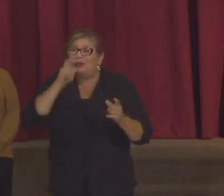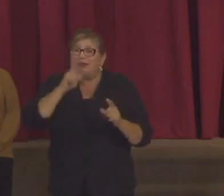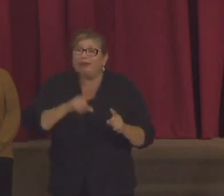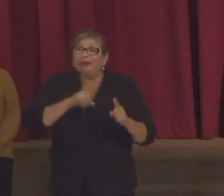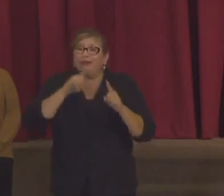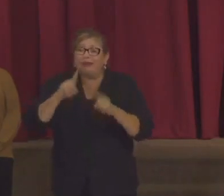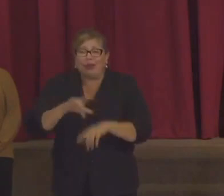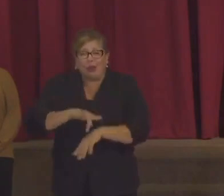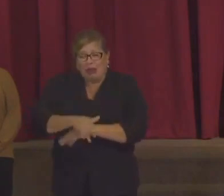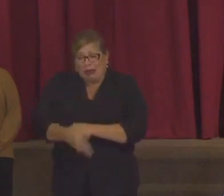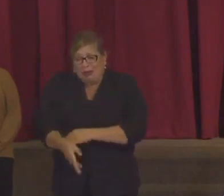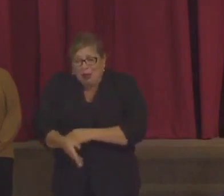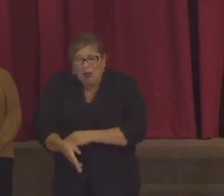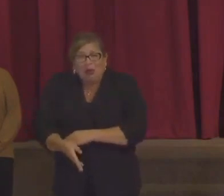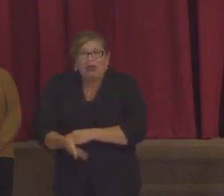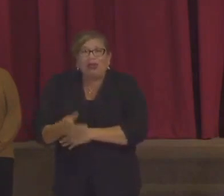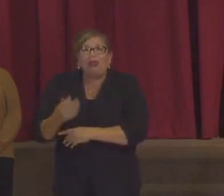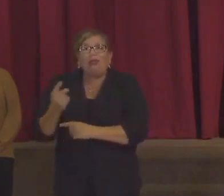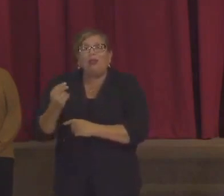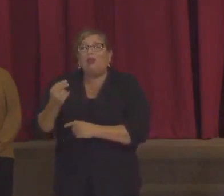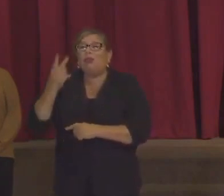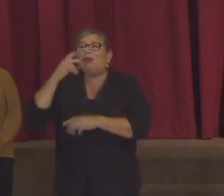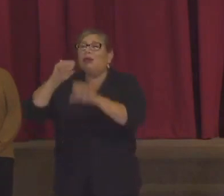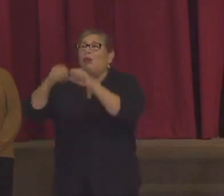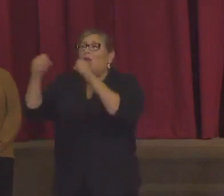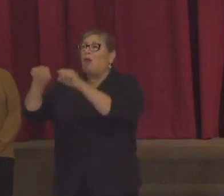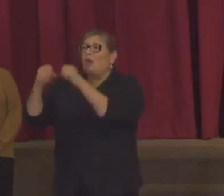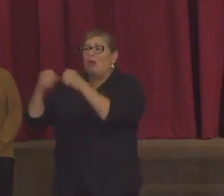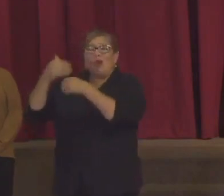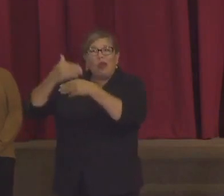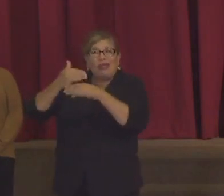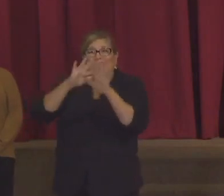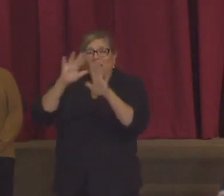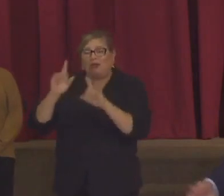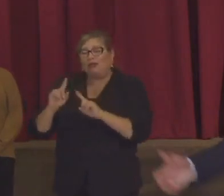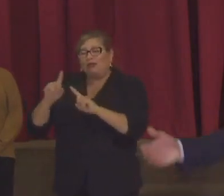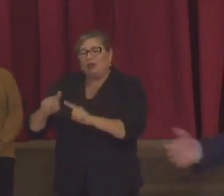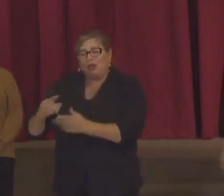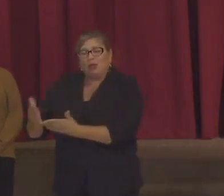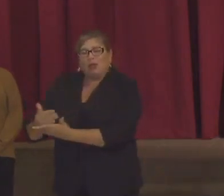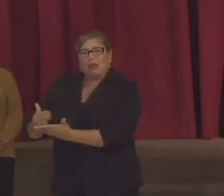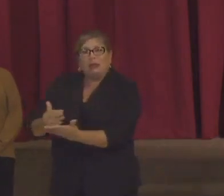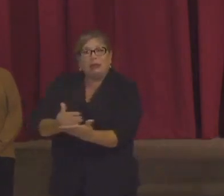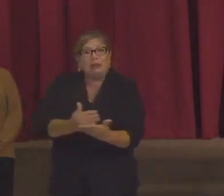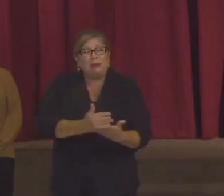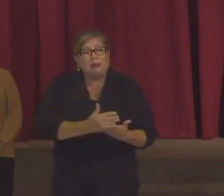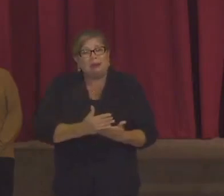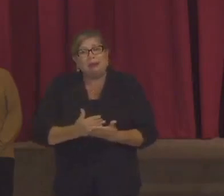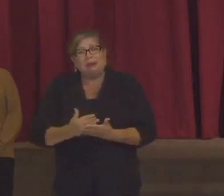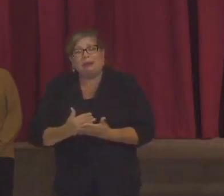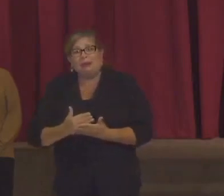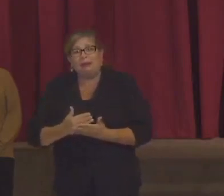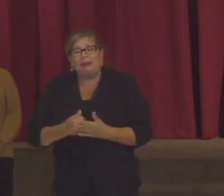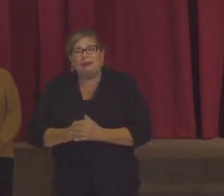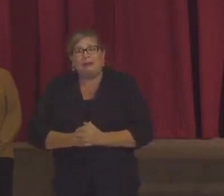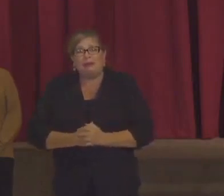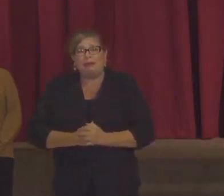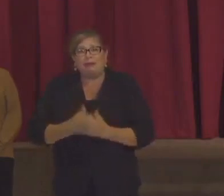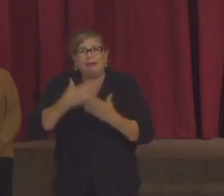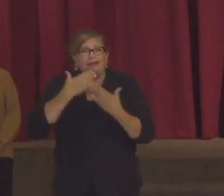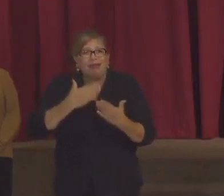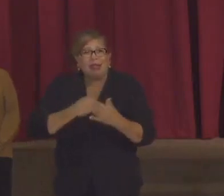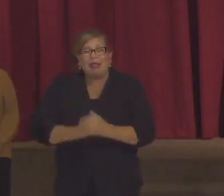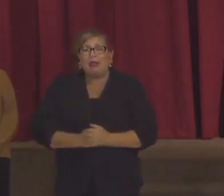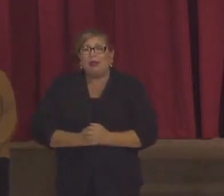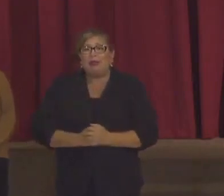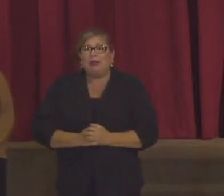early morning, sweeping up glass, to folks that, you know, were on the periphery that